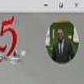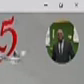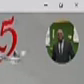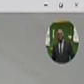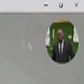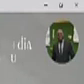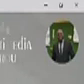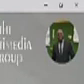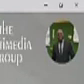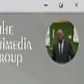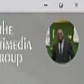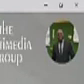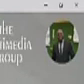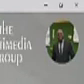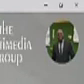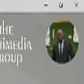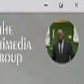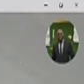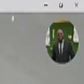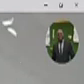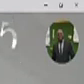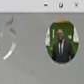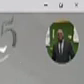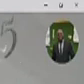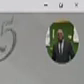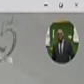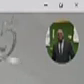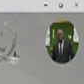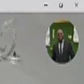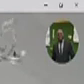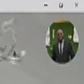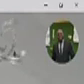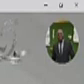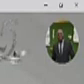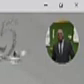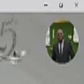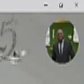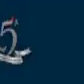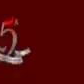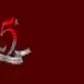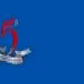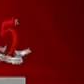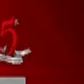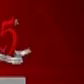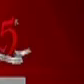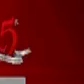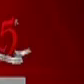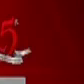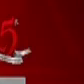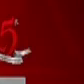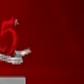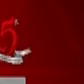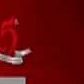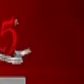of, you know, ameliorating the situation so that we can augment the staff that we have. Okay, let me take this final call and then I'll do a quick